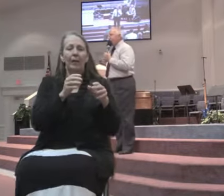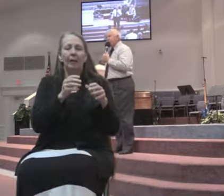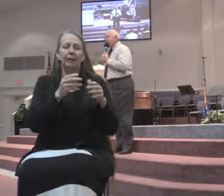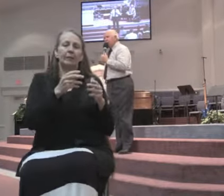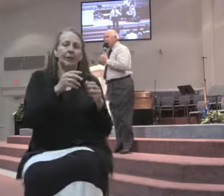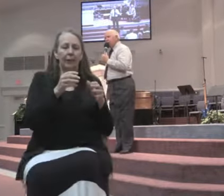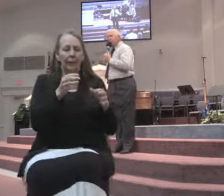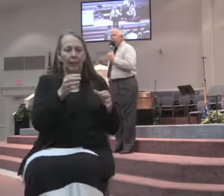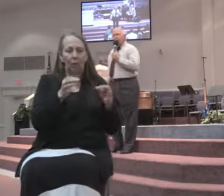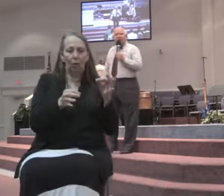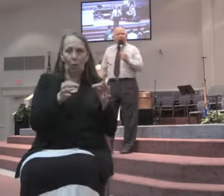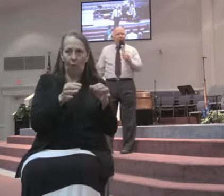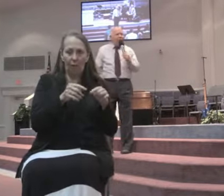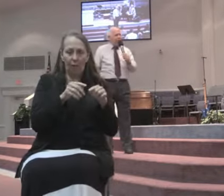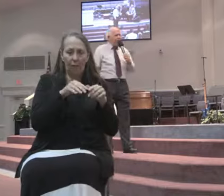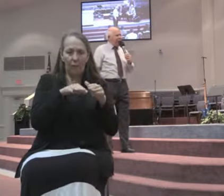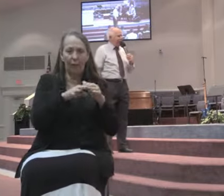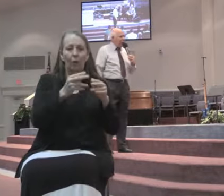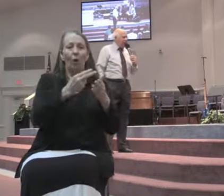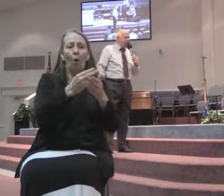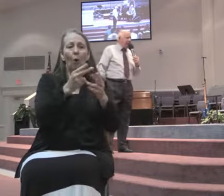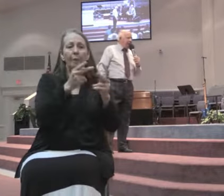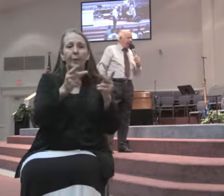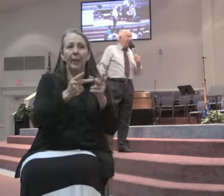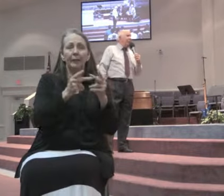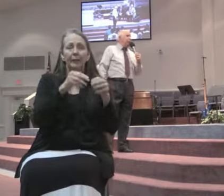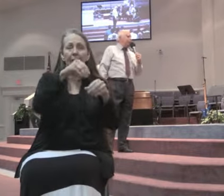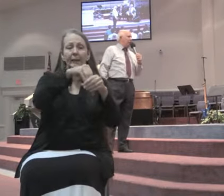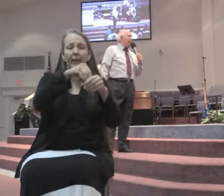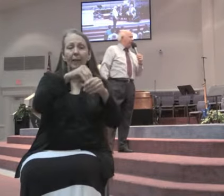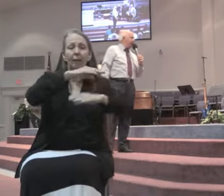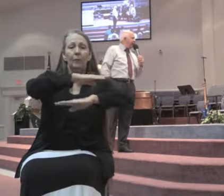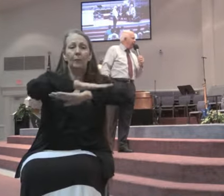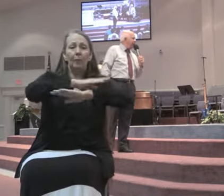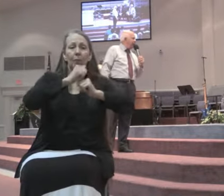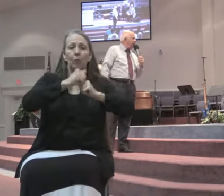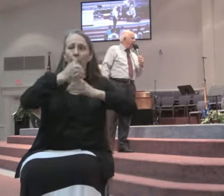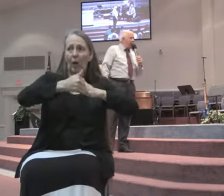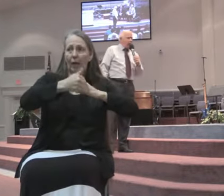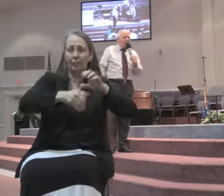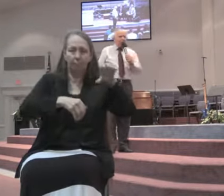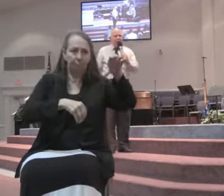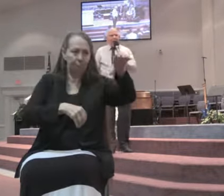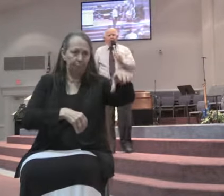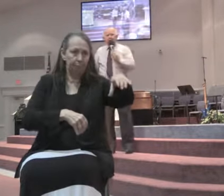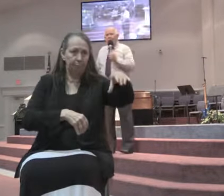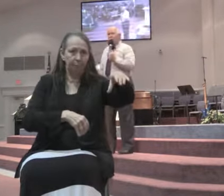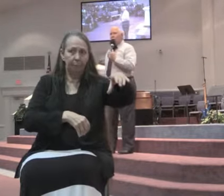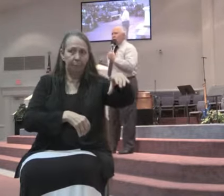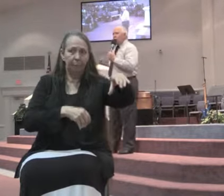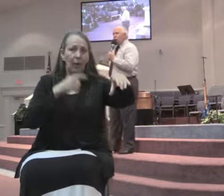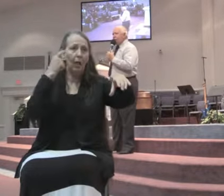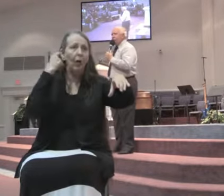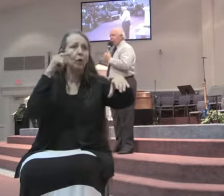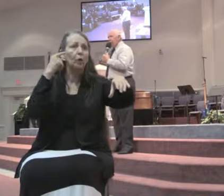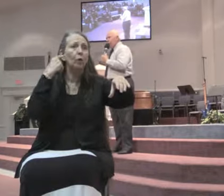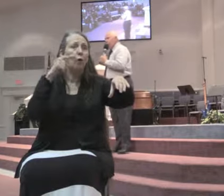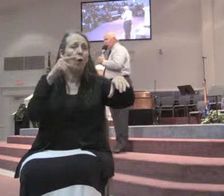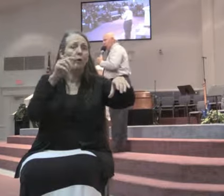holy place. And inside the holy place was a table with bread. It was a golden